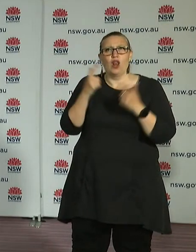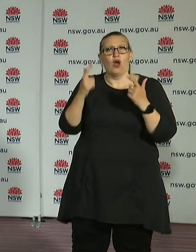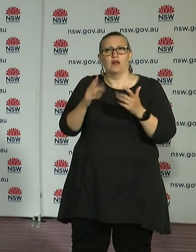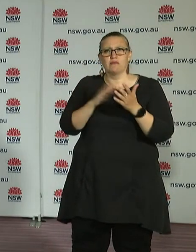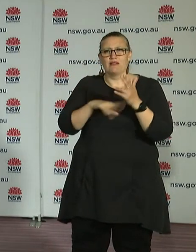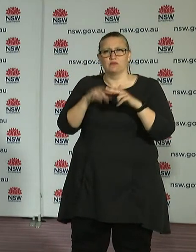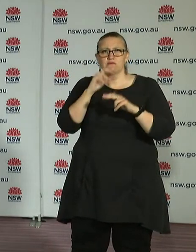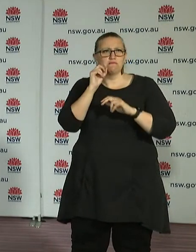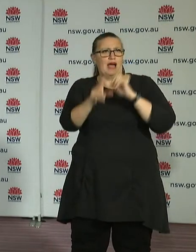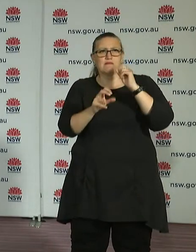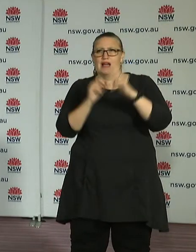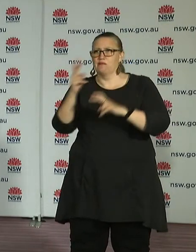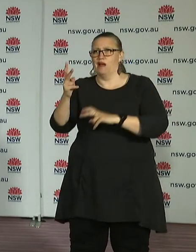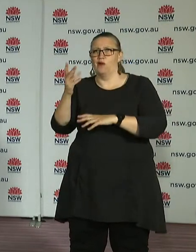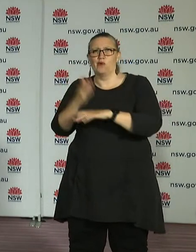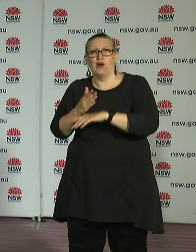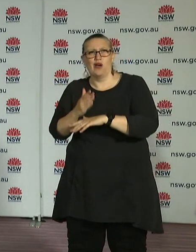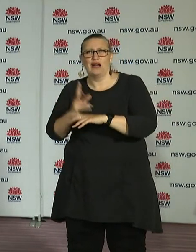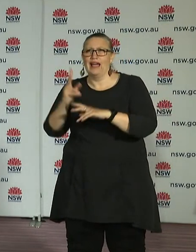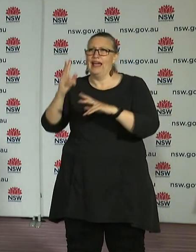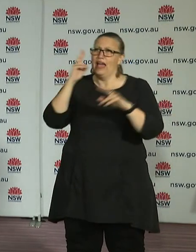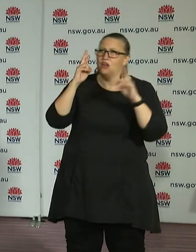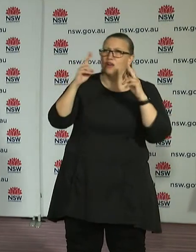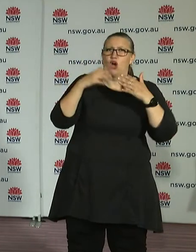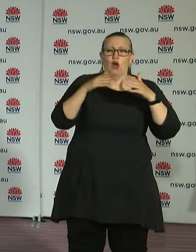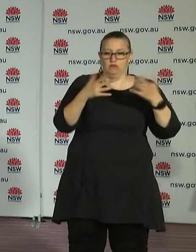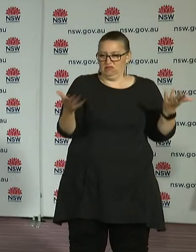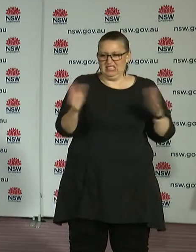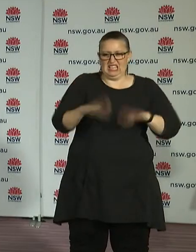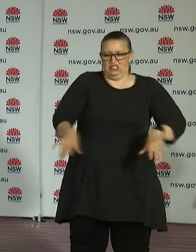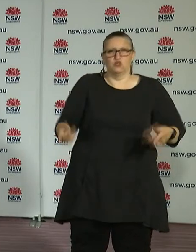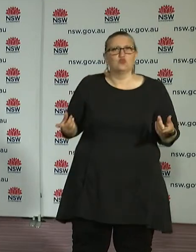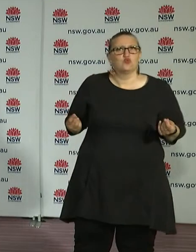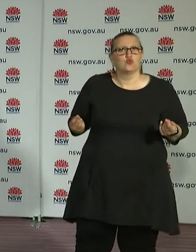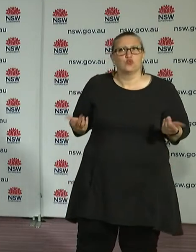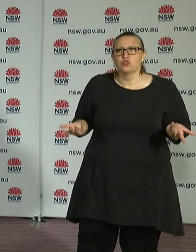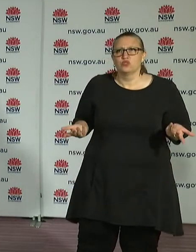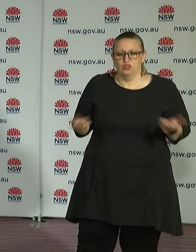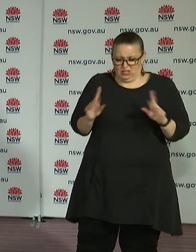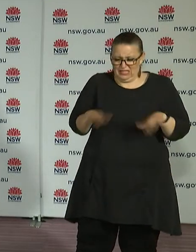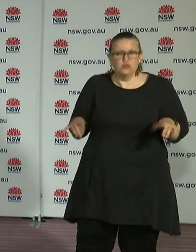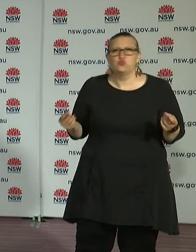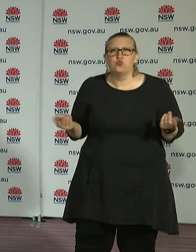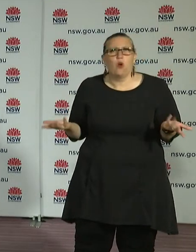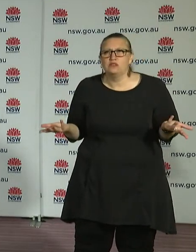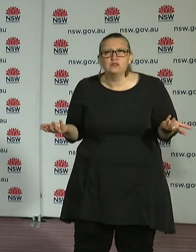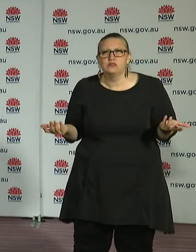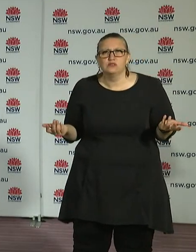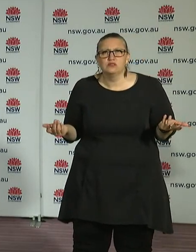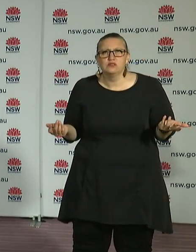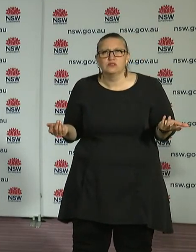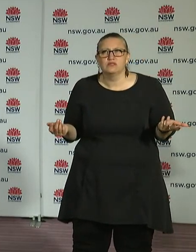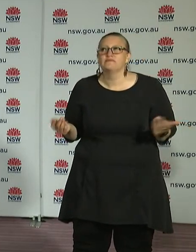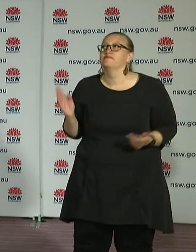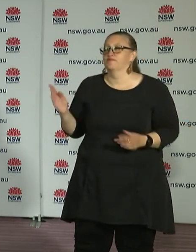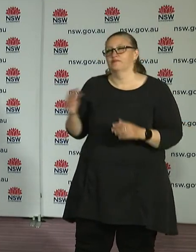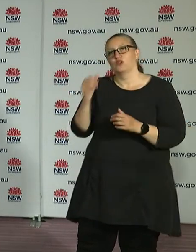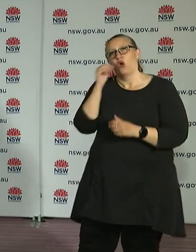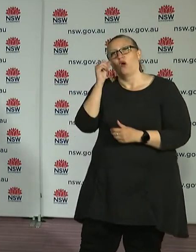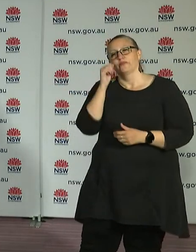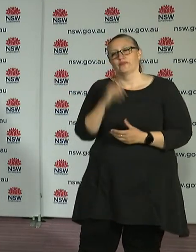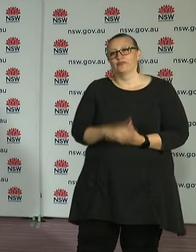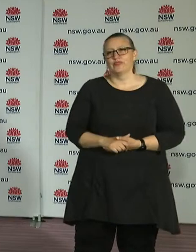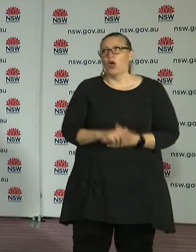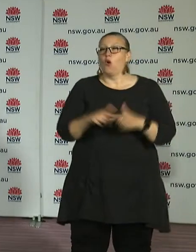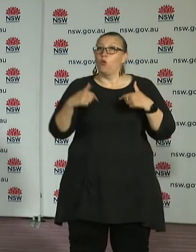going back to work, opening up those businesses, the hairdressers, whatever. What are they going to do with their kids? No, exactly, and that's why we're looking at those issues. It's fair to say that